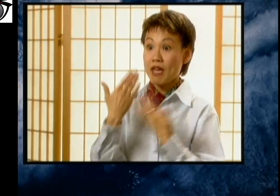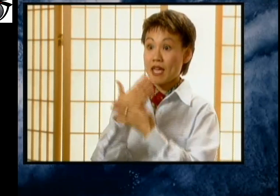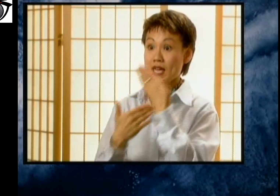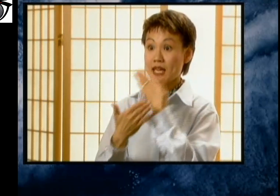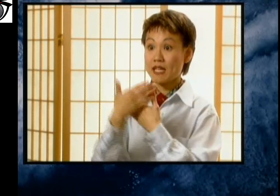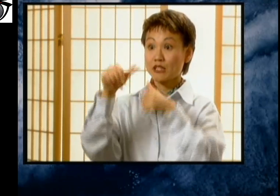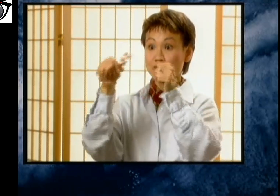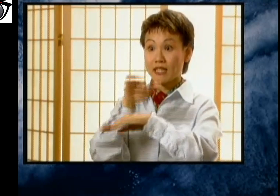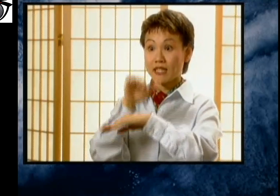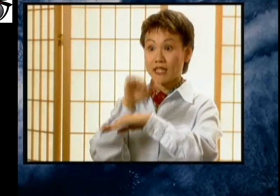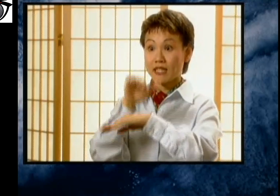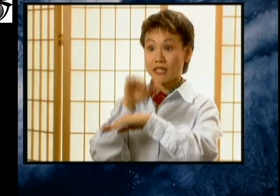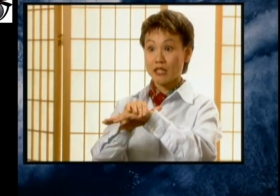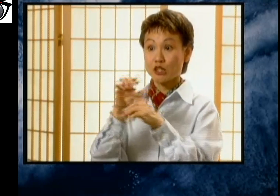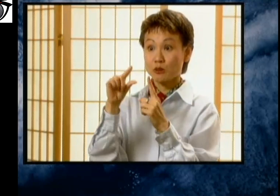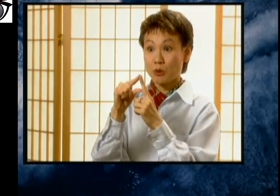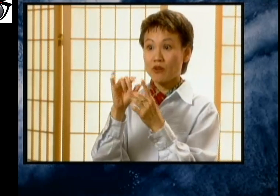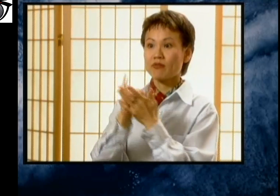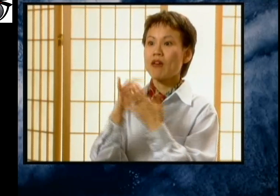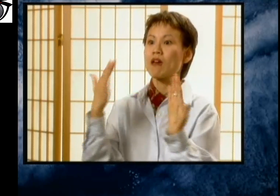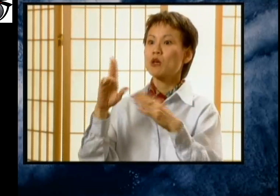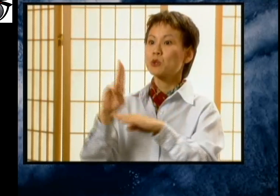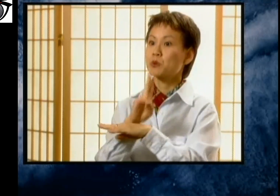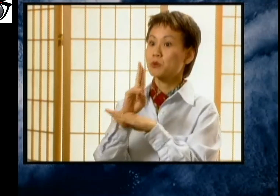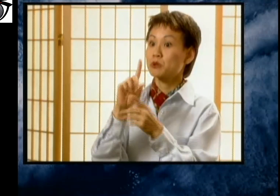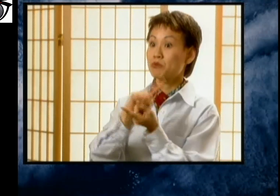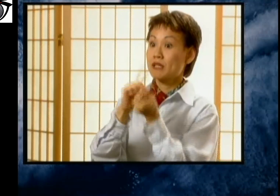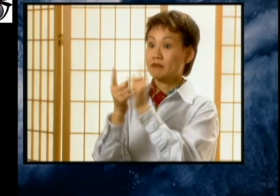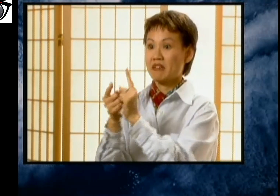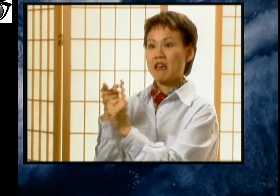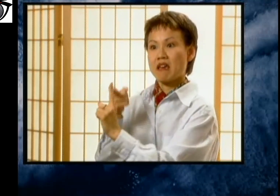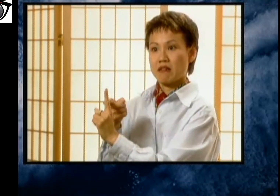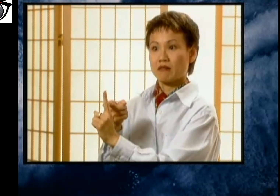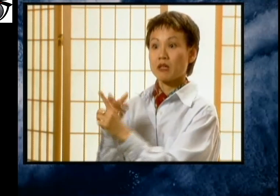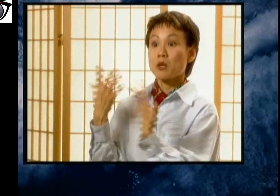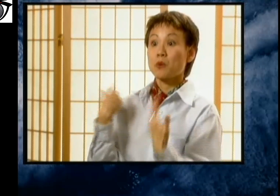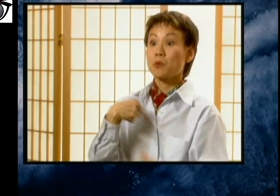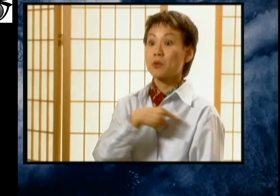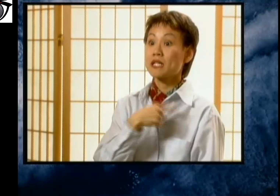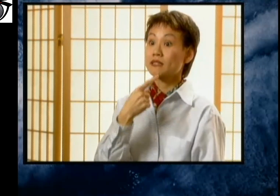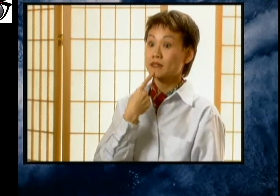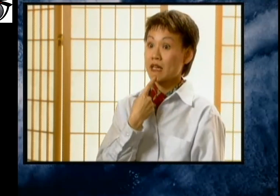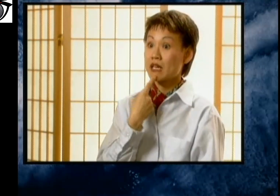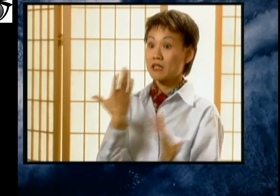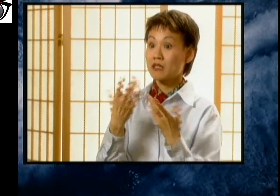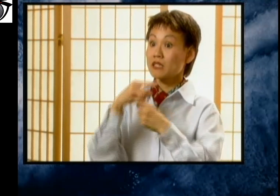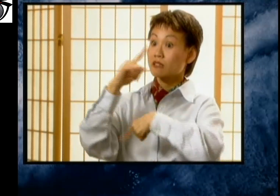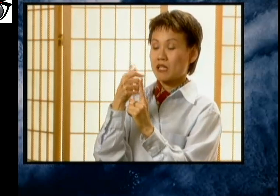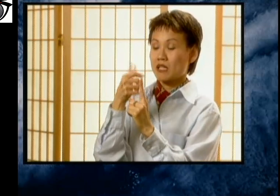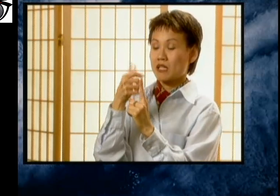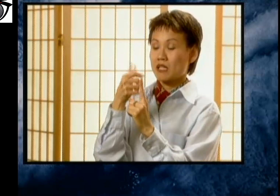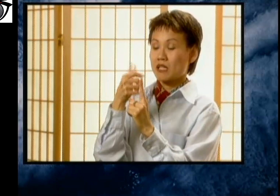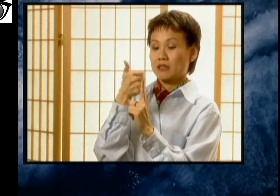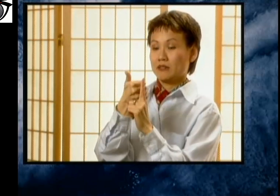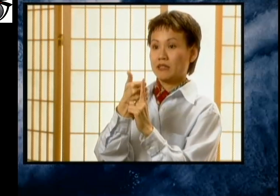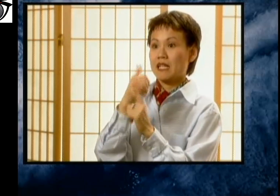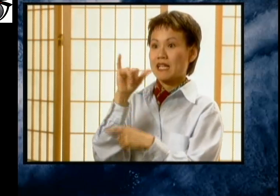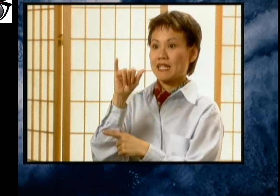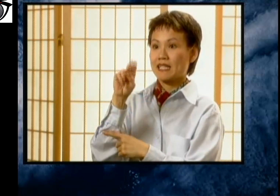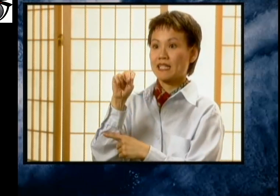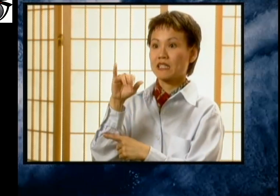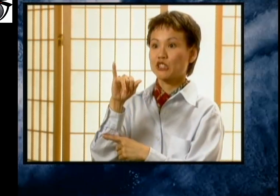So when a sign has the hand shape of the English word that is used to translate it, we say the